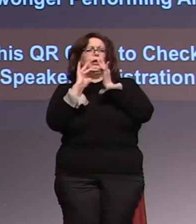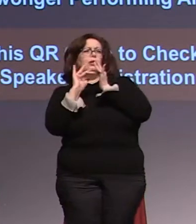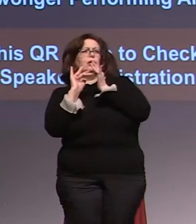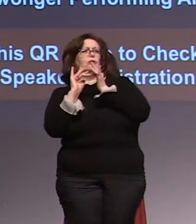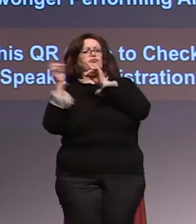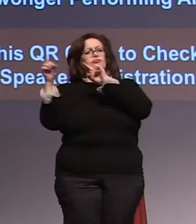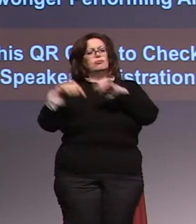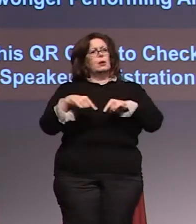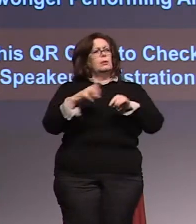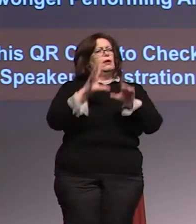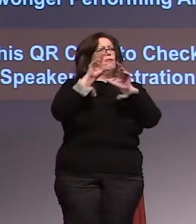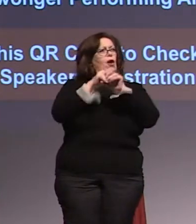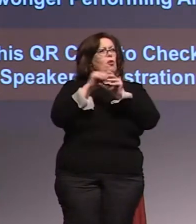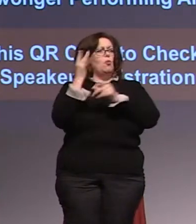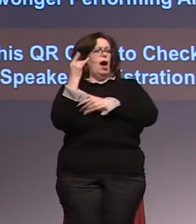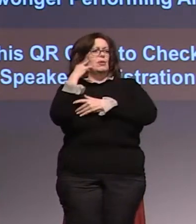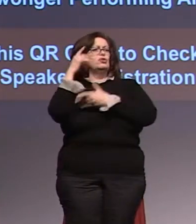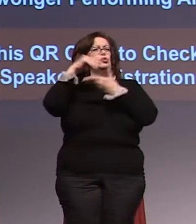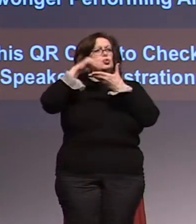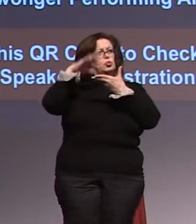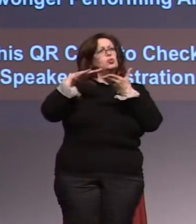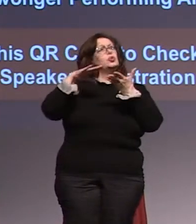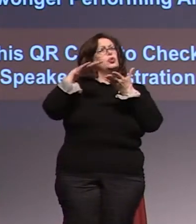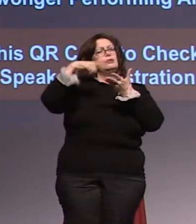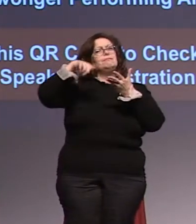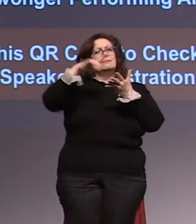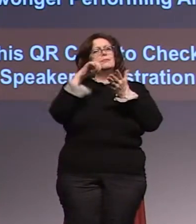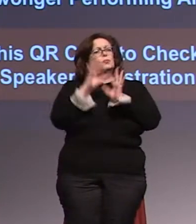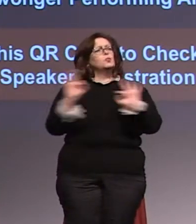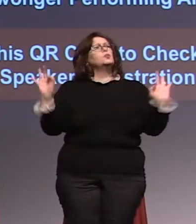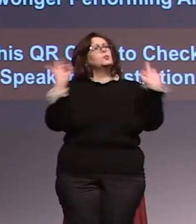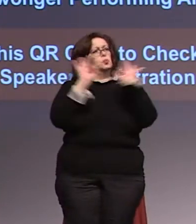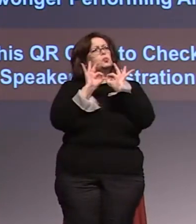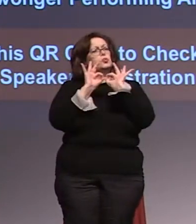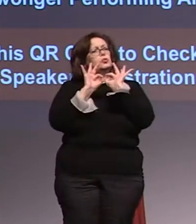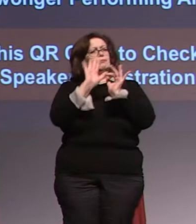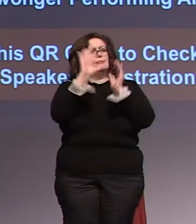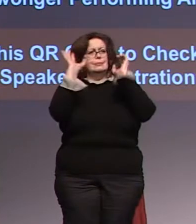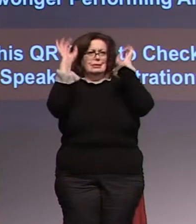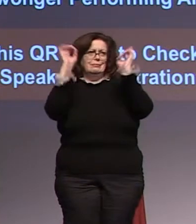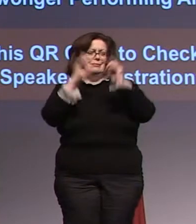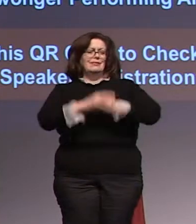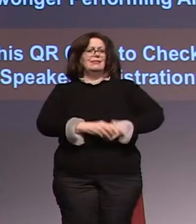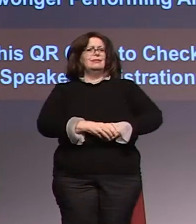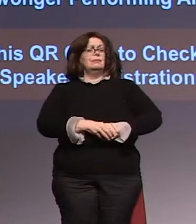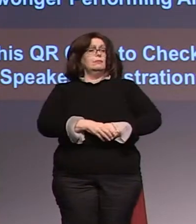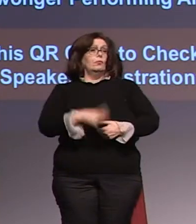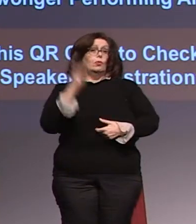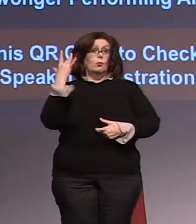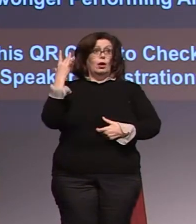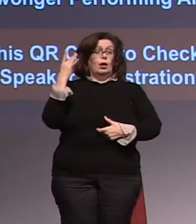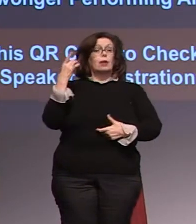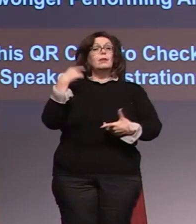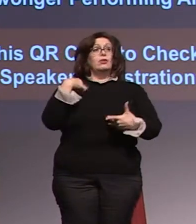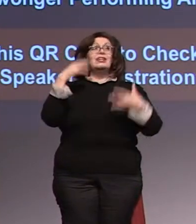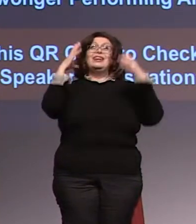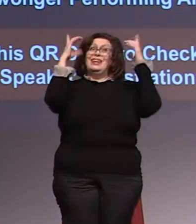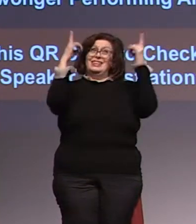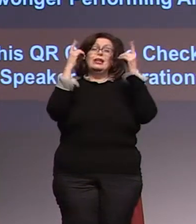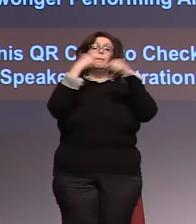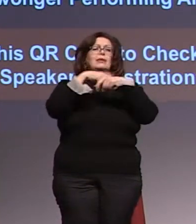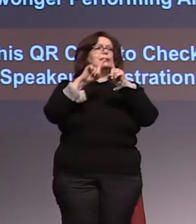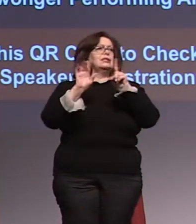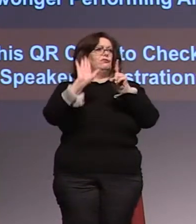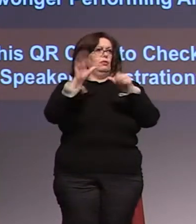because you know that students' educational attainment is important and because education does make a difference